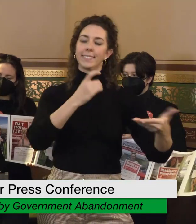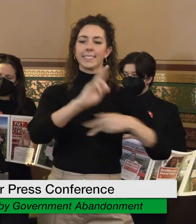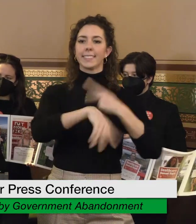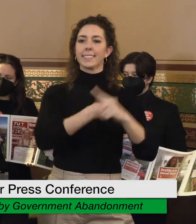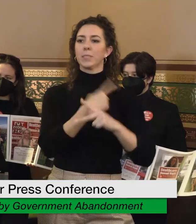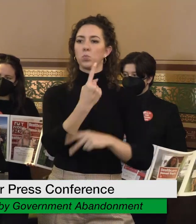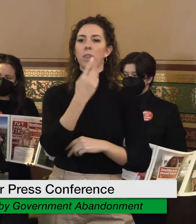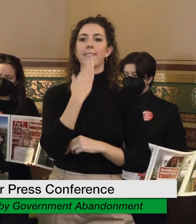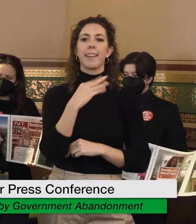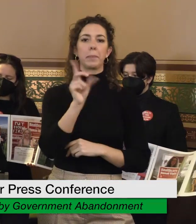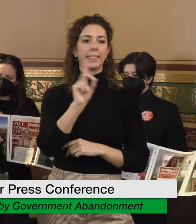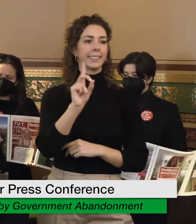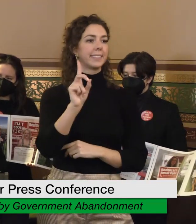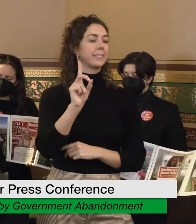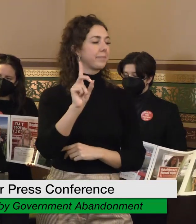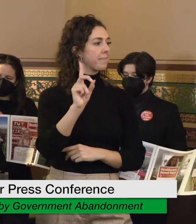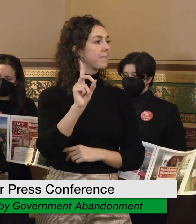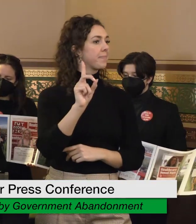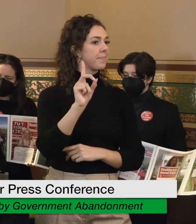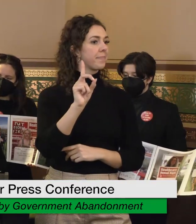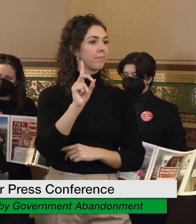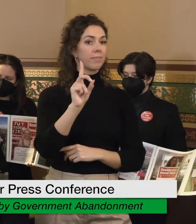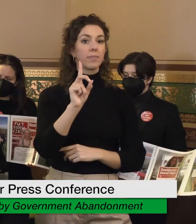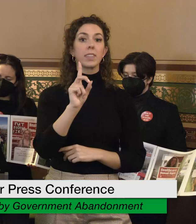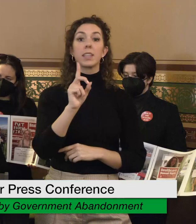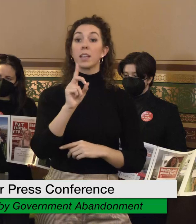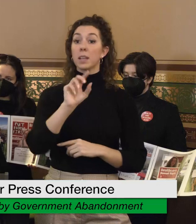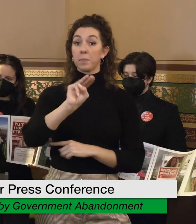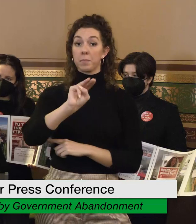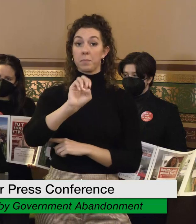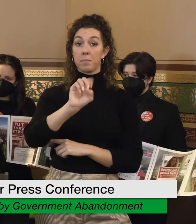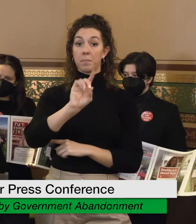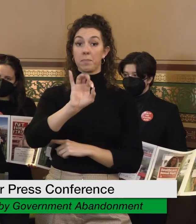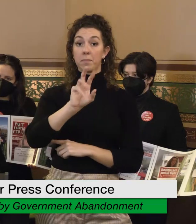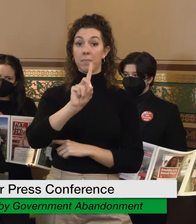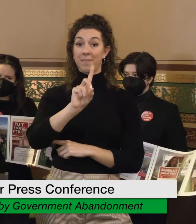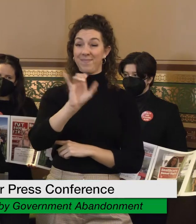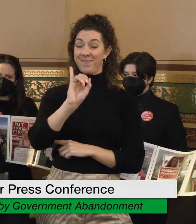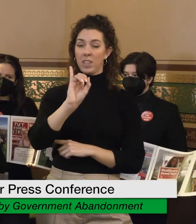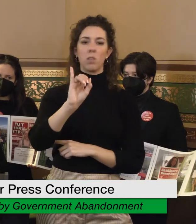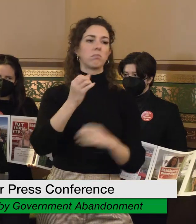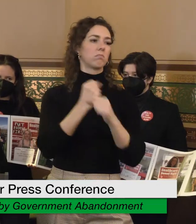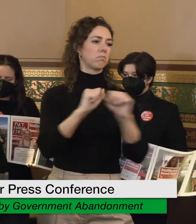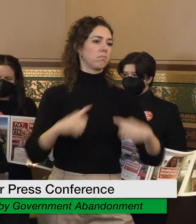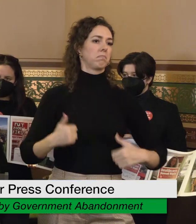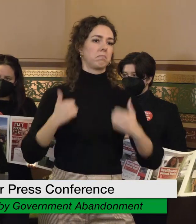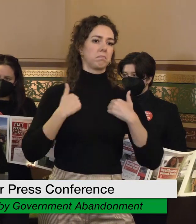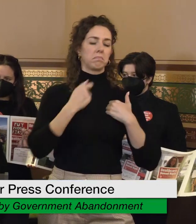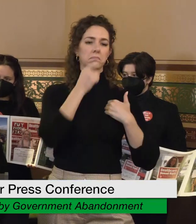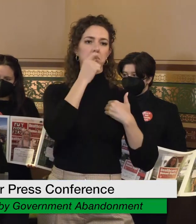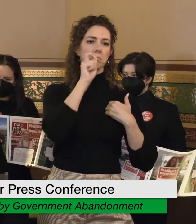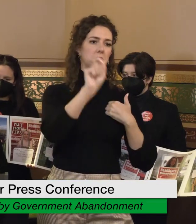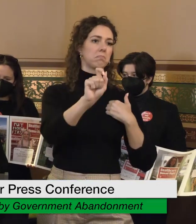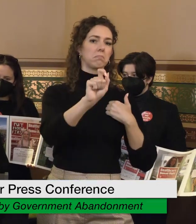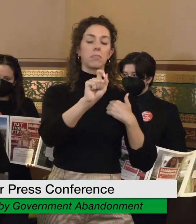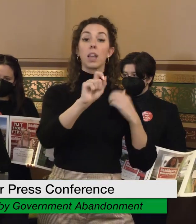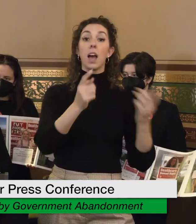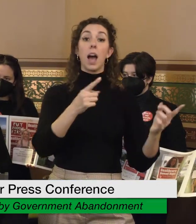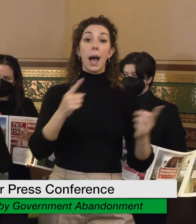1 diabetes. Being covered by Medicaid saved my life. Beginning the summer